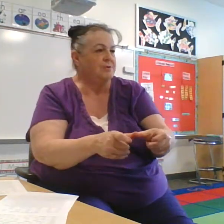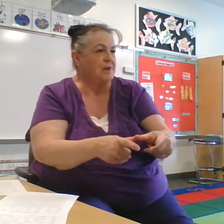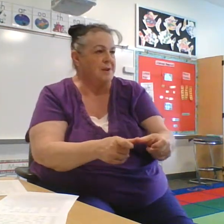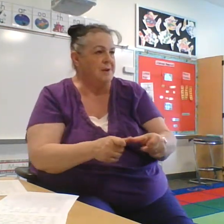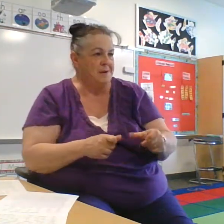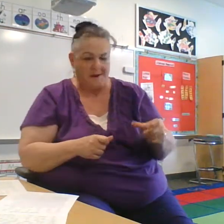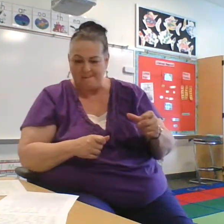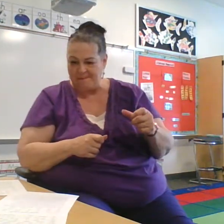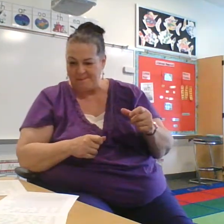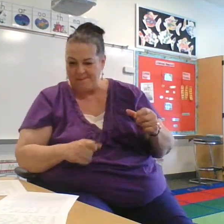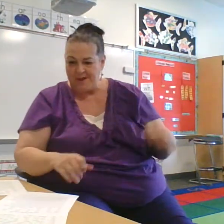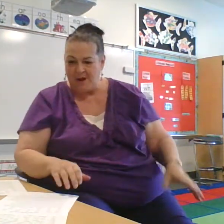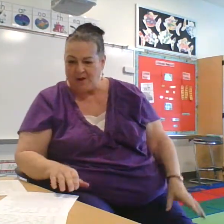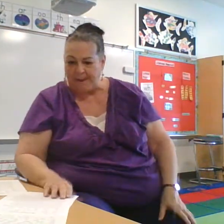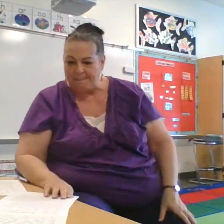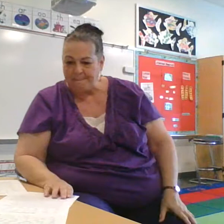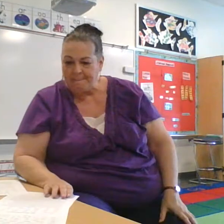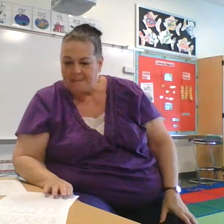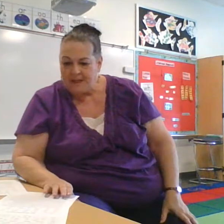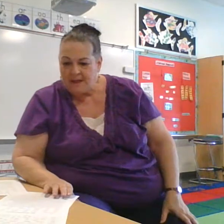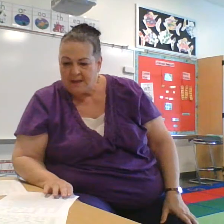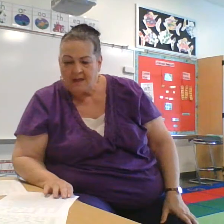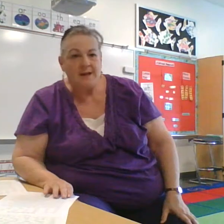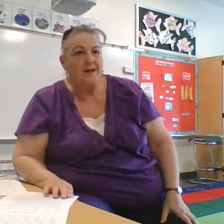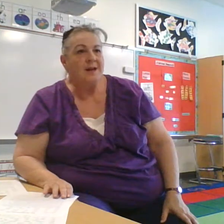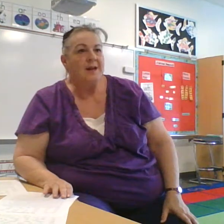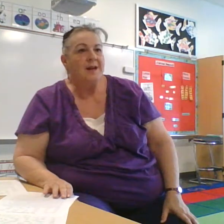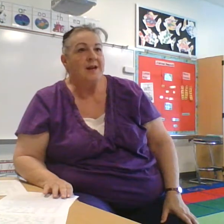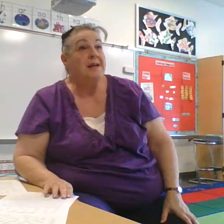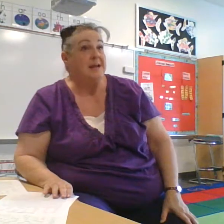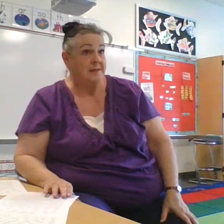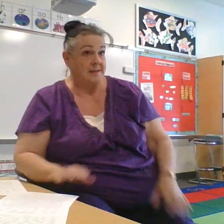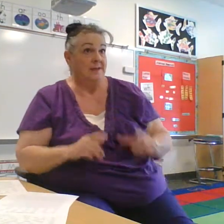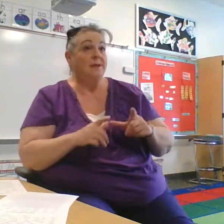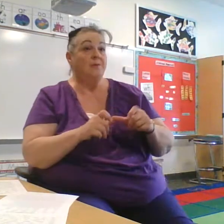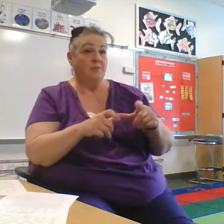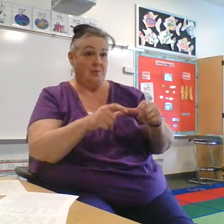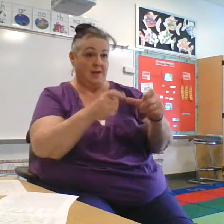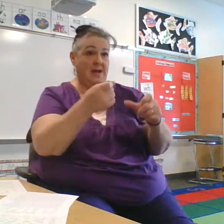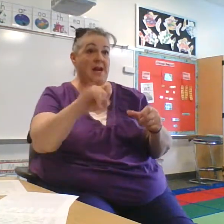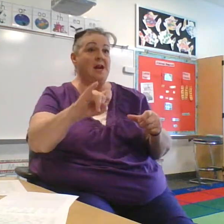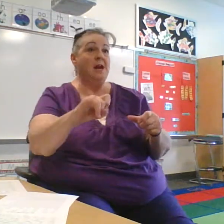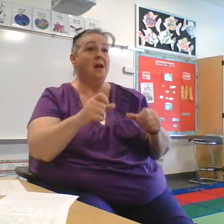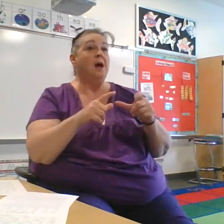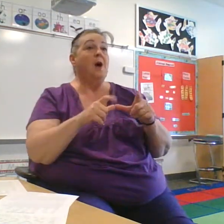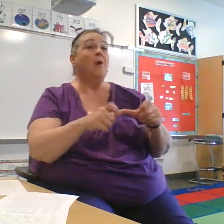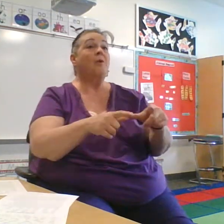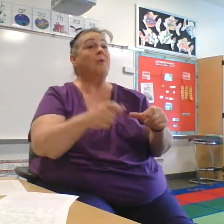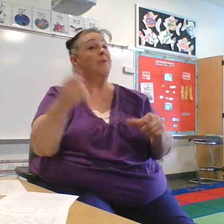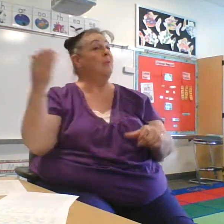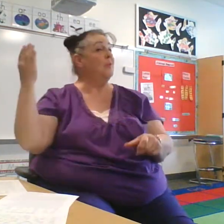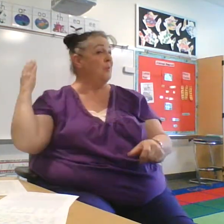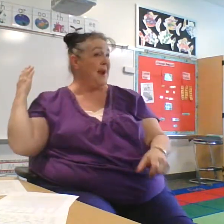run. Yeah. Run. Okay. So is it running? Yes. Running. Or